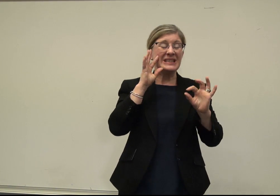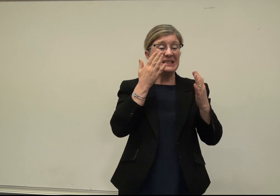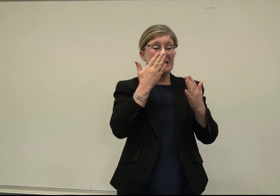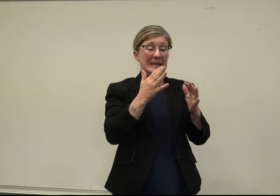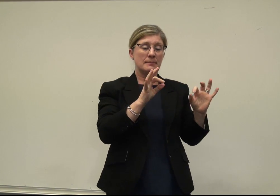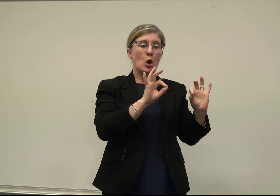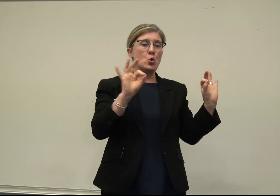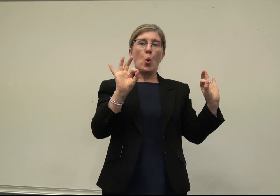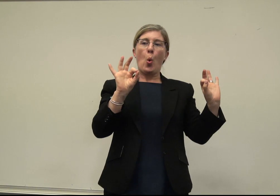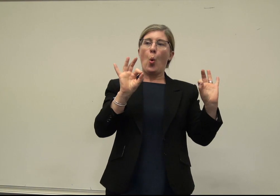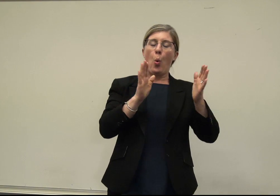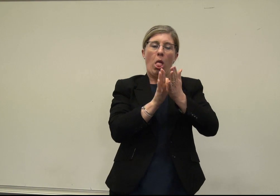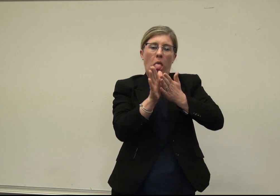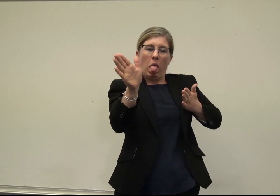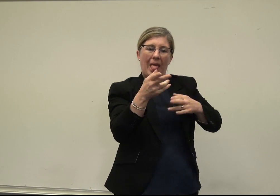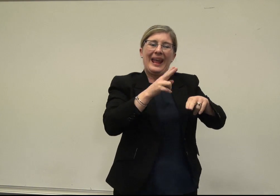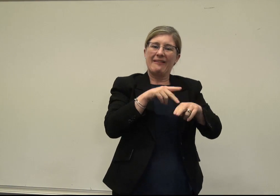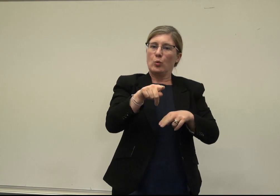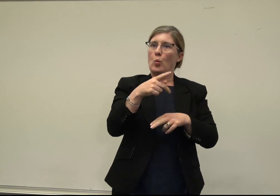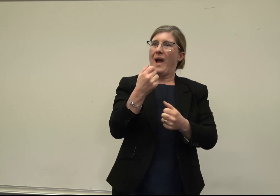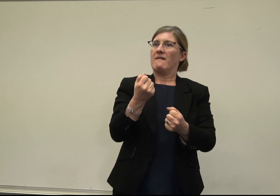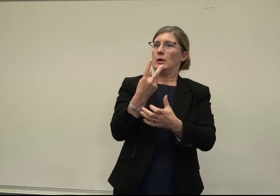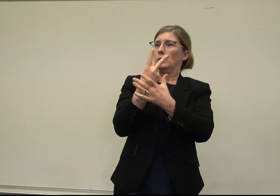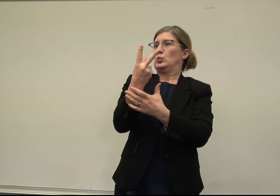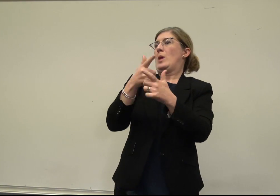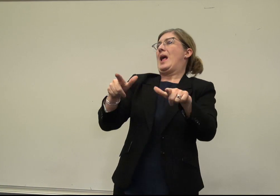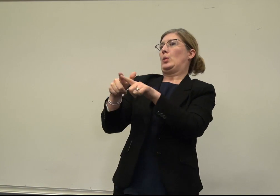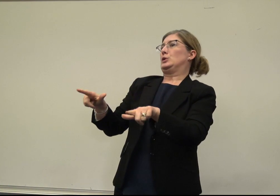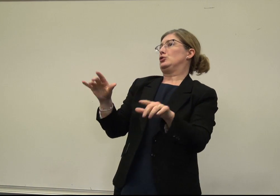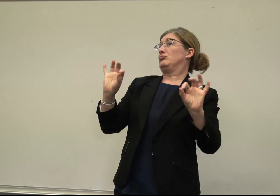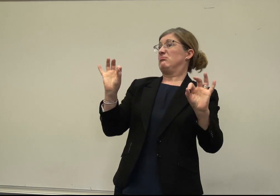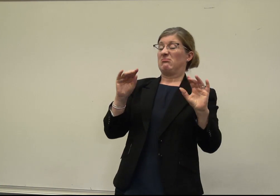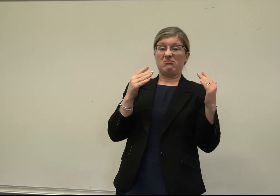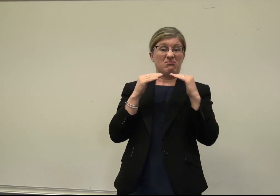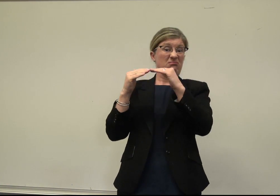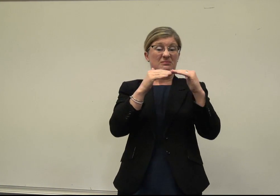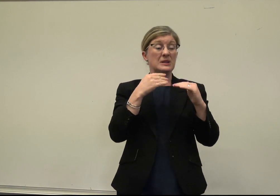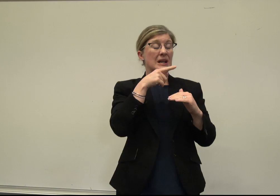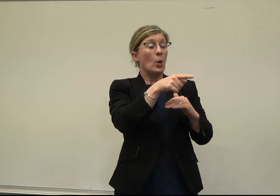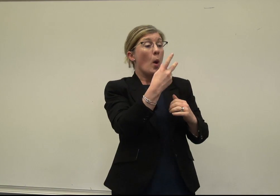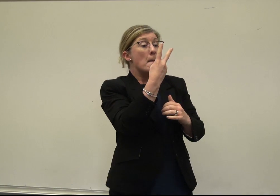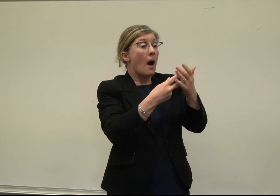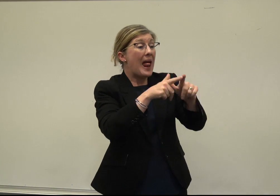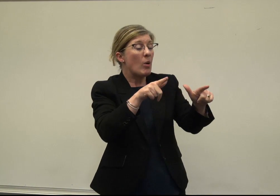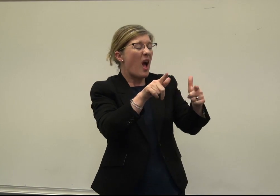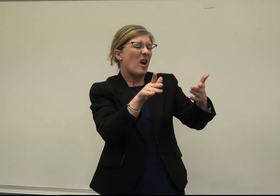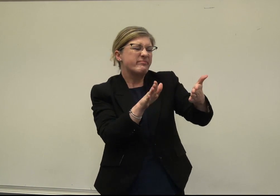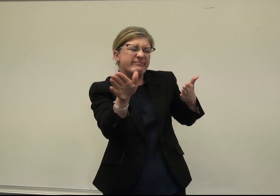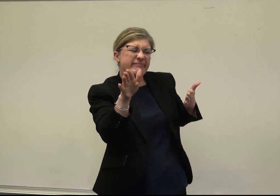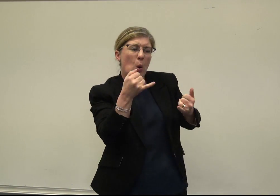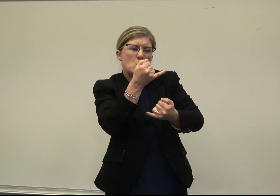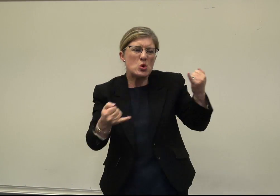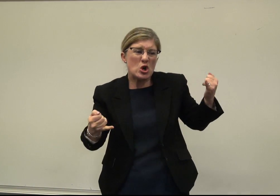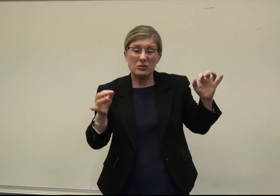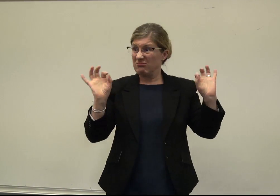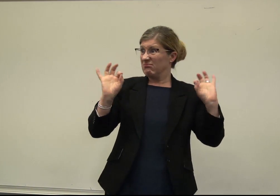for bilingualism, so that bilinguals are worse than monolinguals. The fact is that there are many other factors that